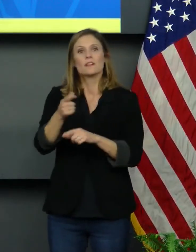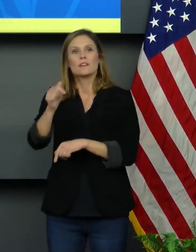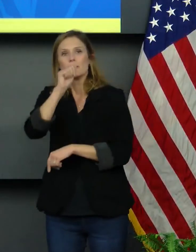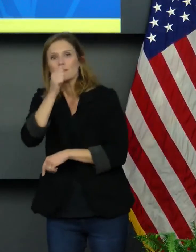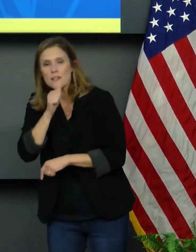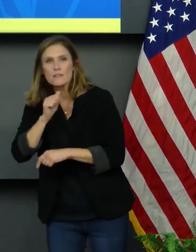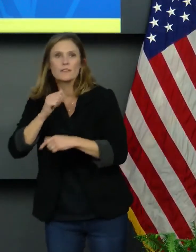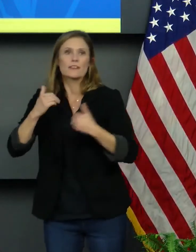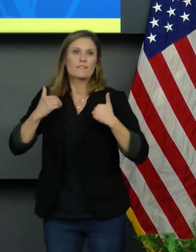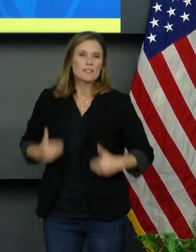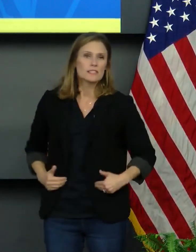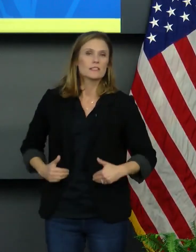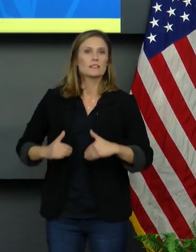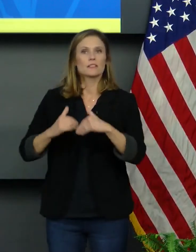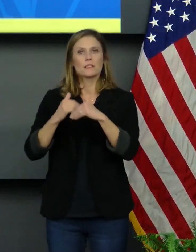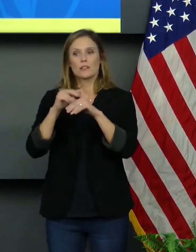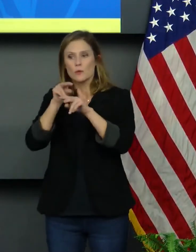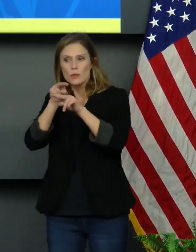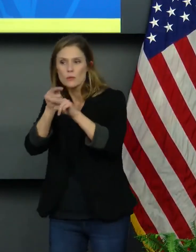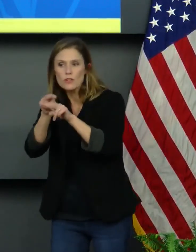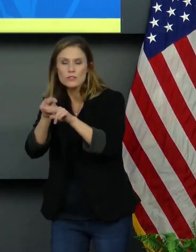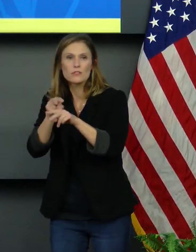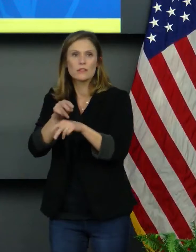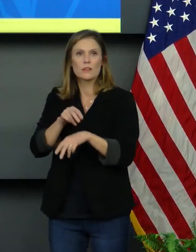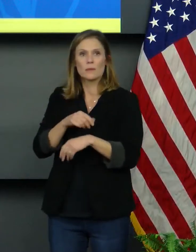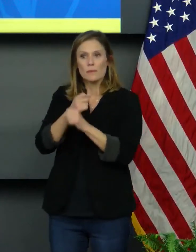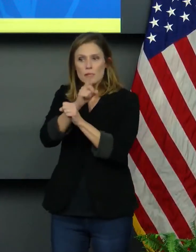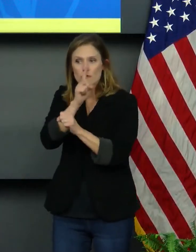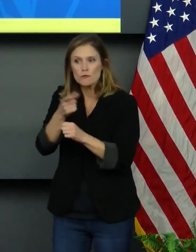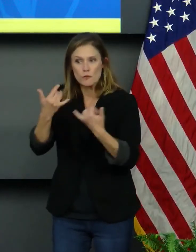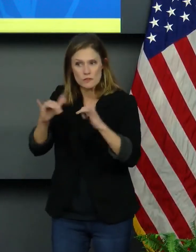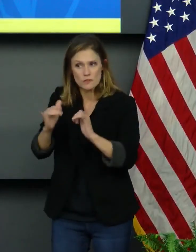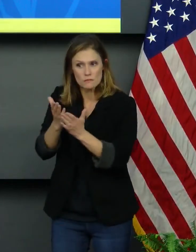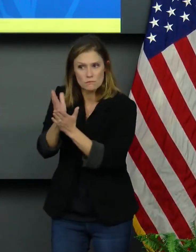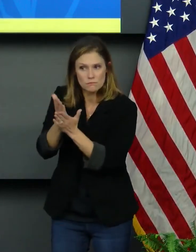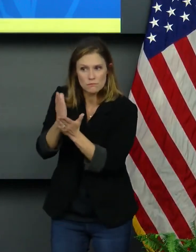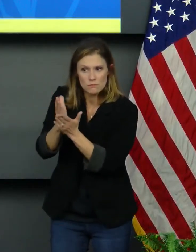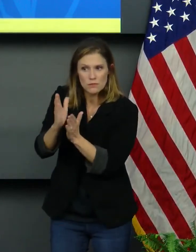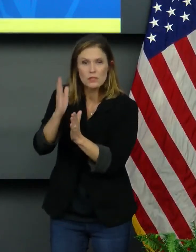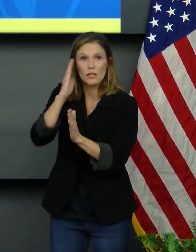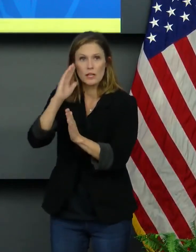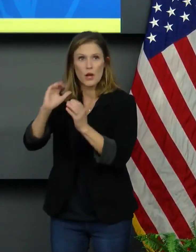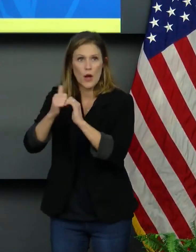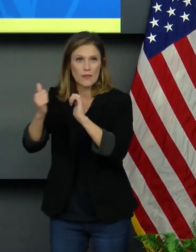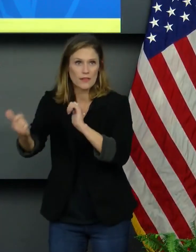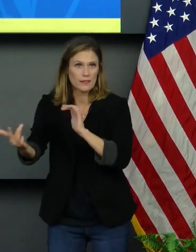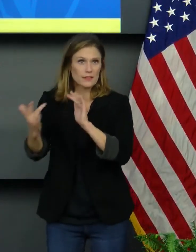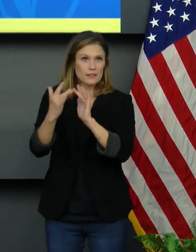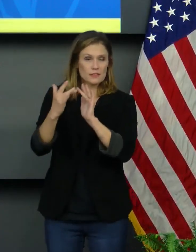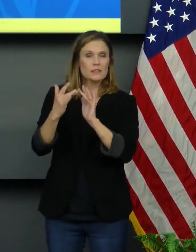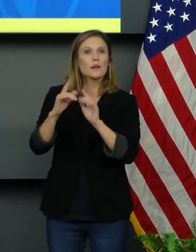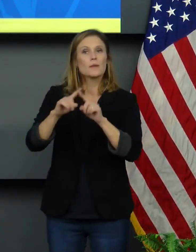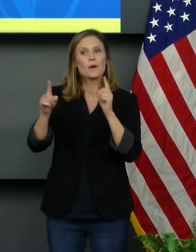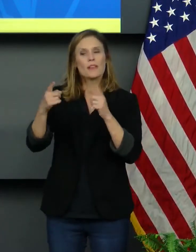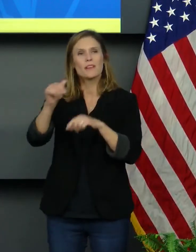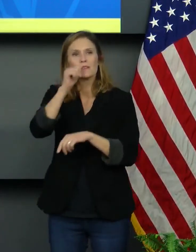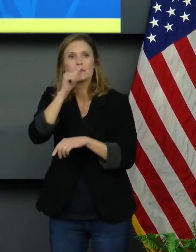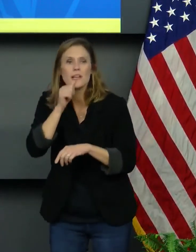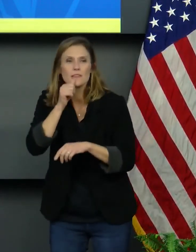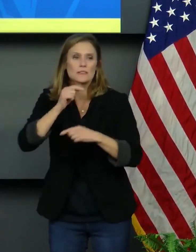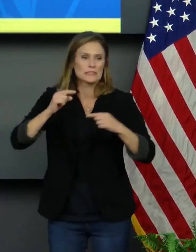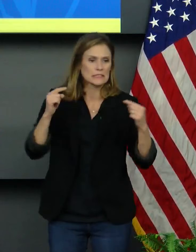physically. We're watching them and keeping our eye on them to make sure that they are still doing okay. They know how to get in touch with us, but they're